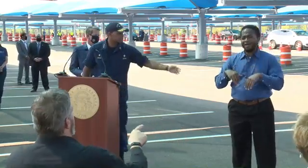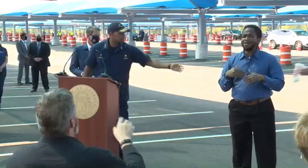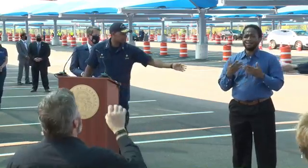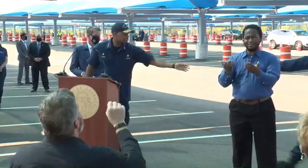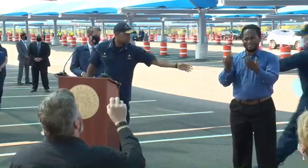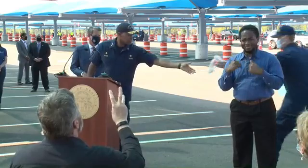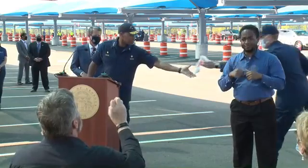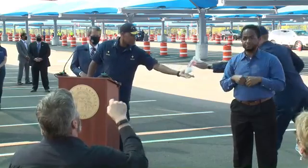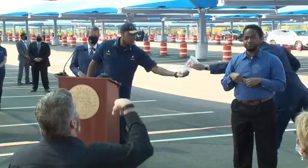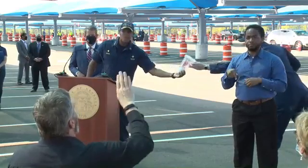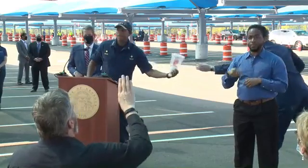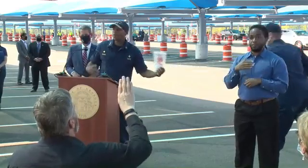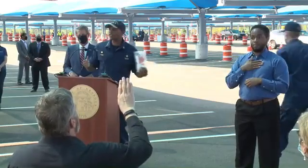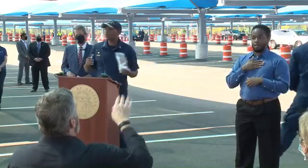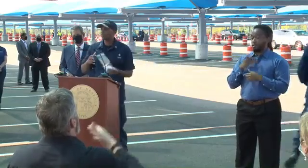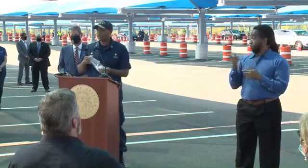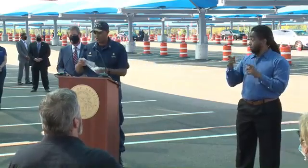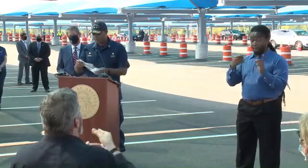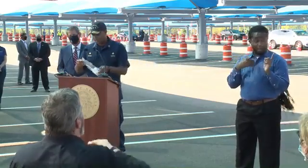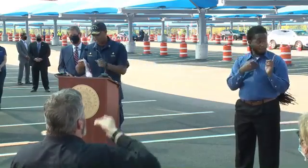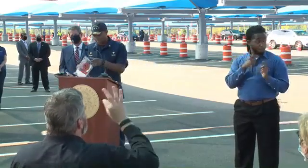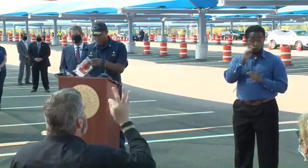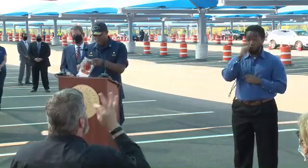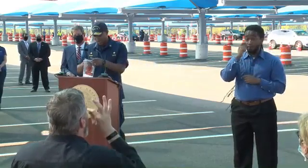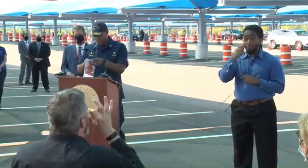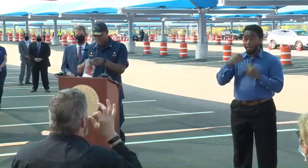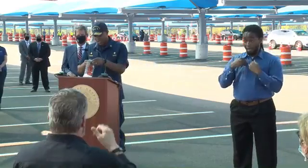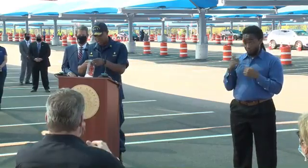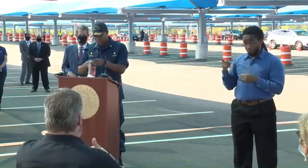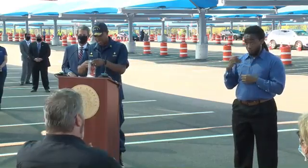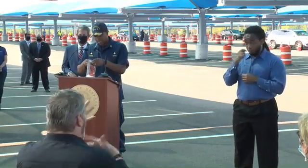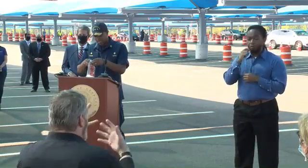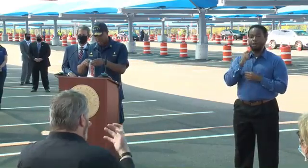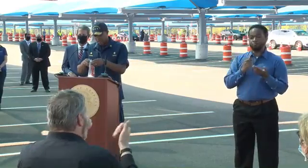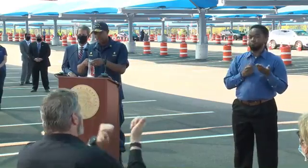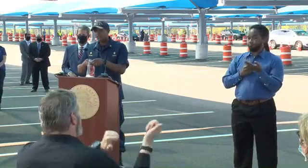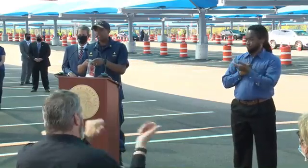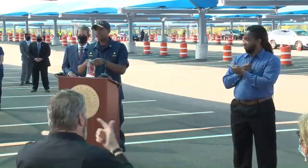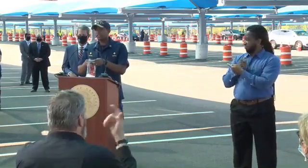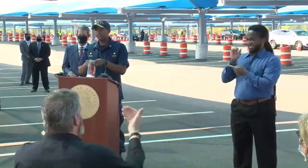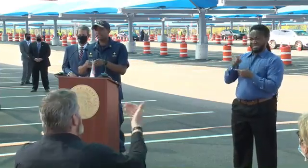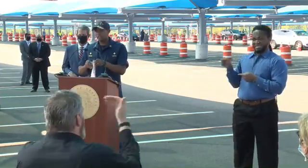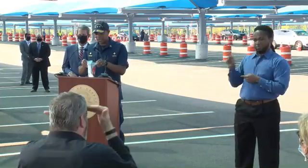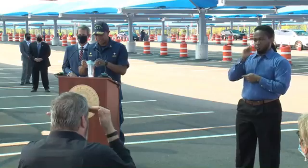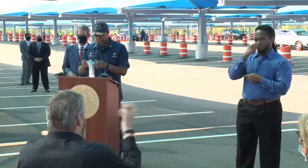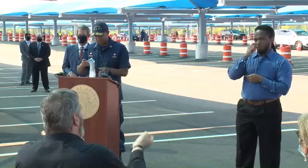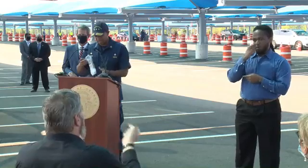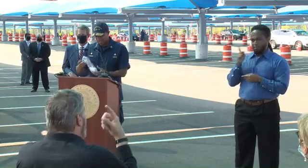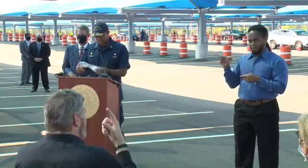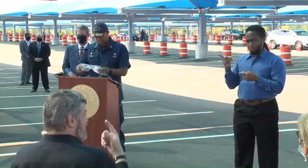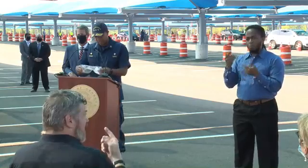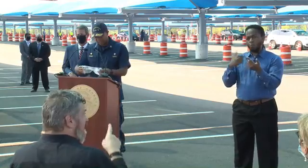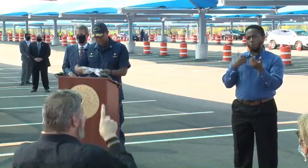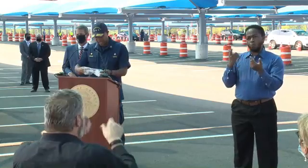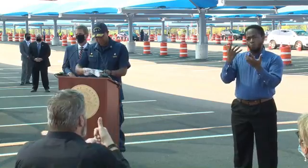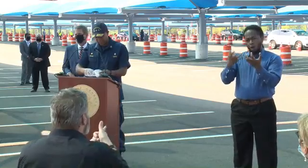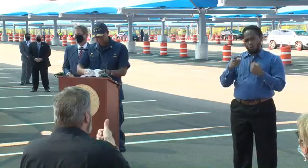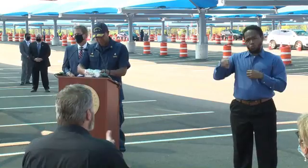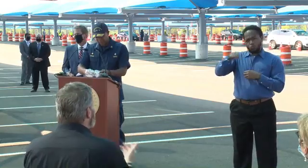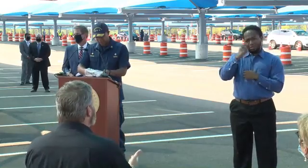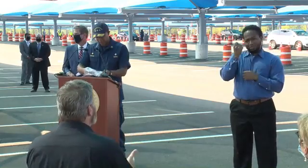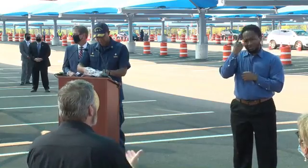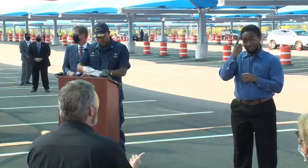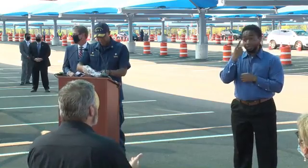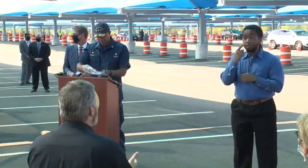test? I want you all to know and understand that testing is easy, it's